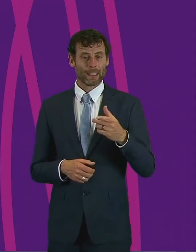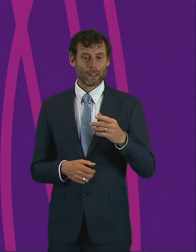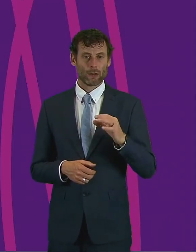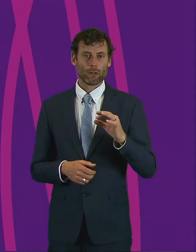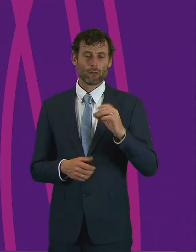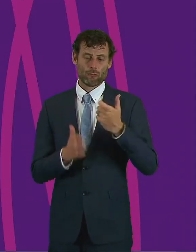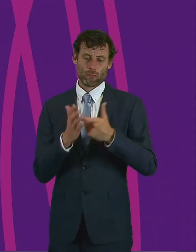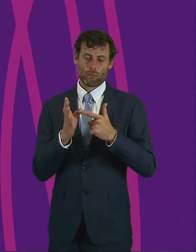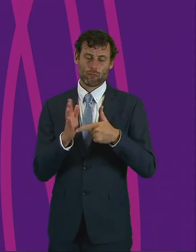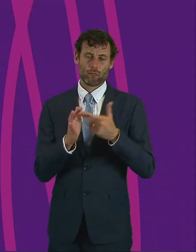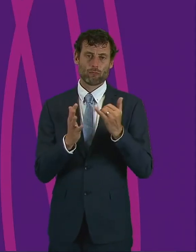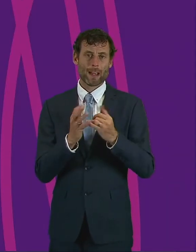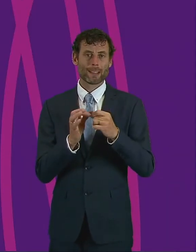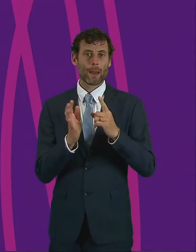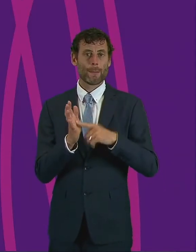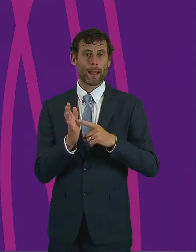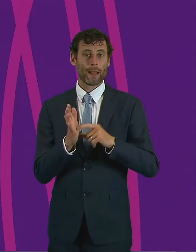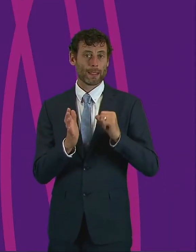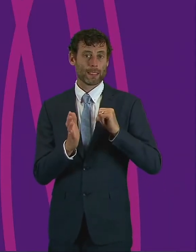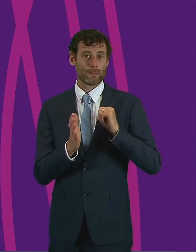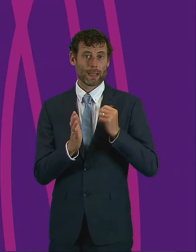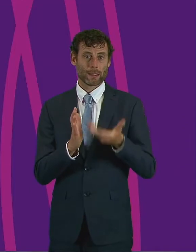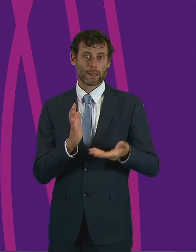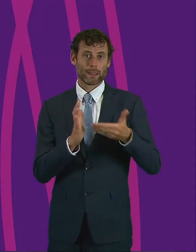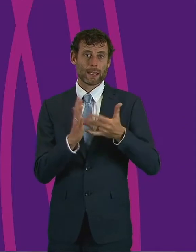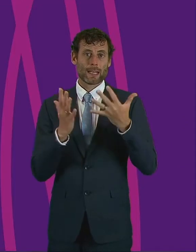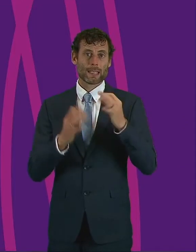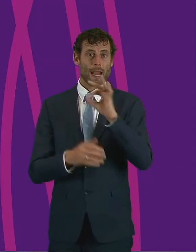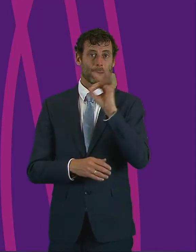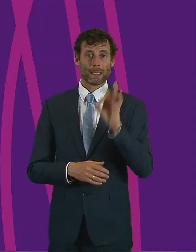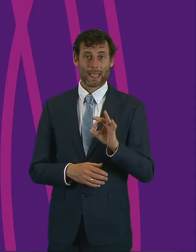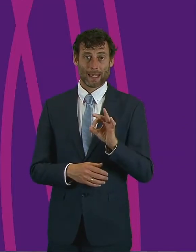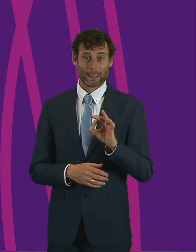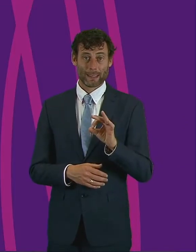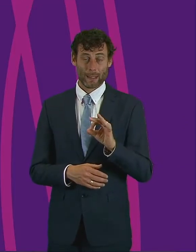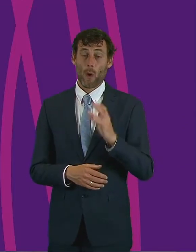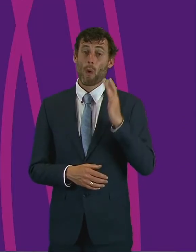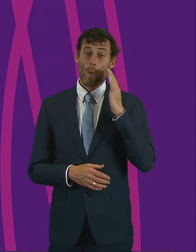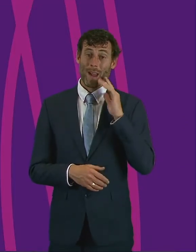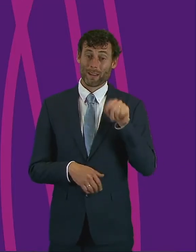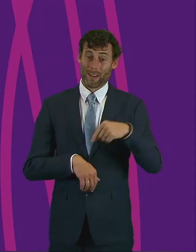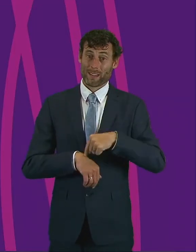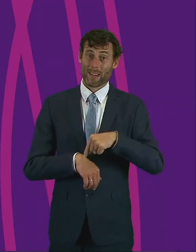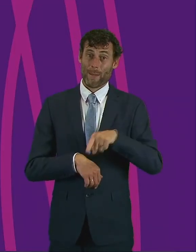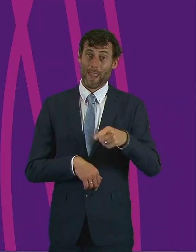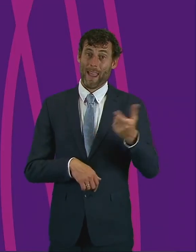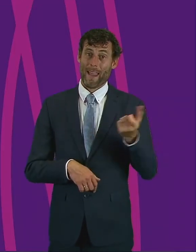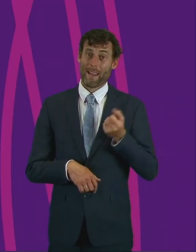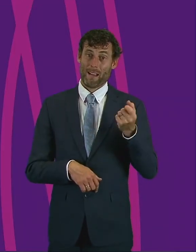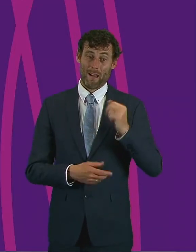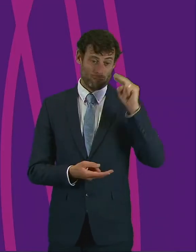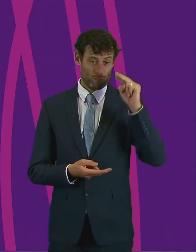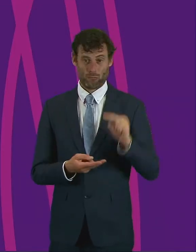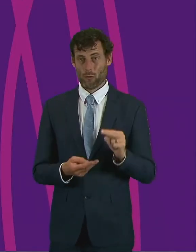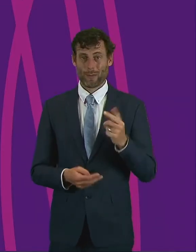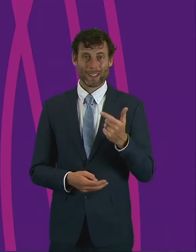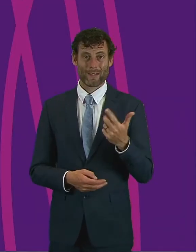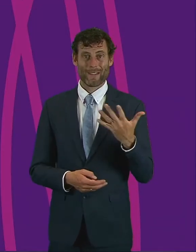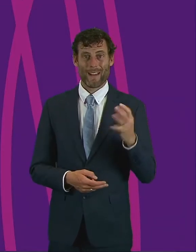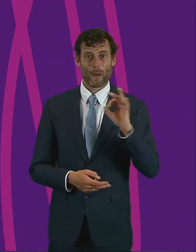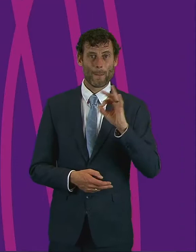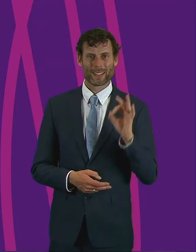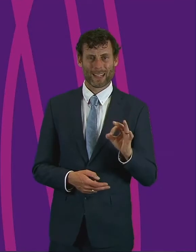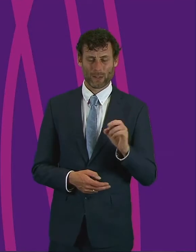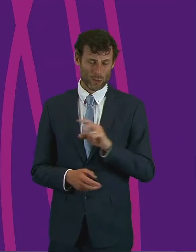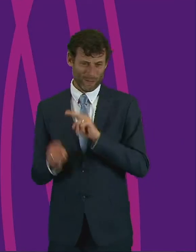of 10% is to be applied despite their income currently being down 75%. You have a look at how that system is